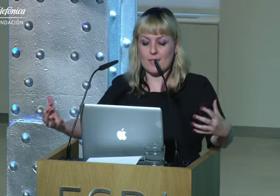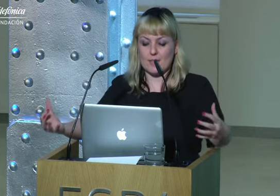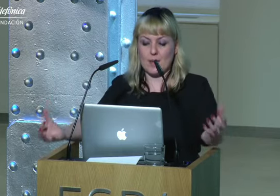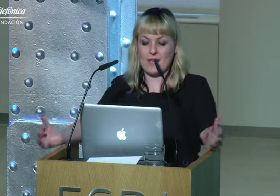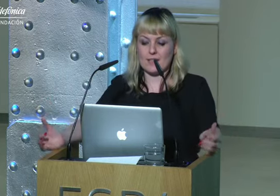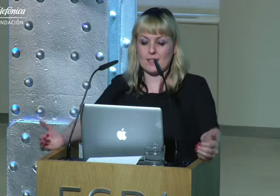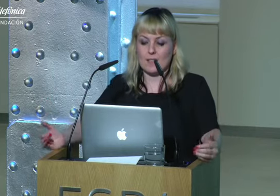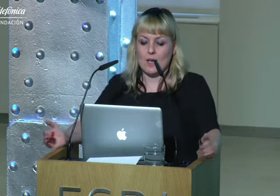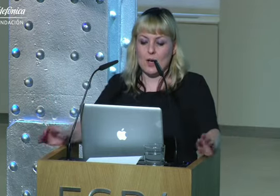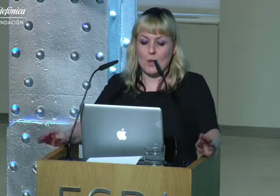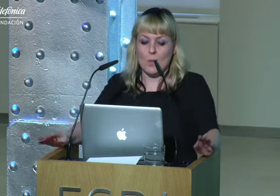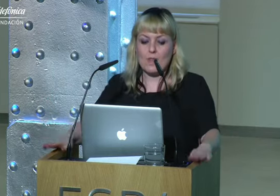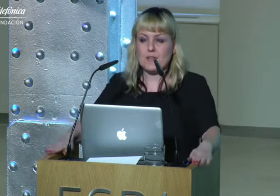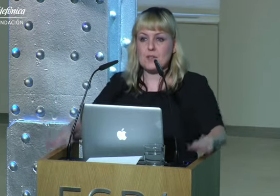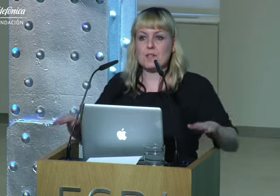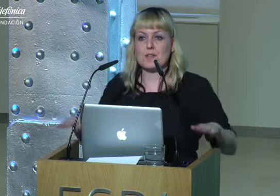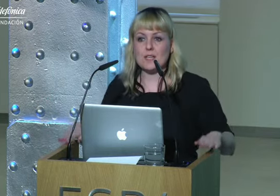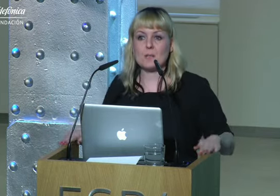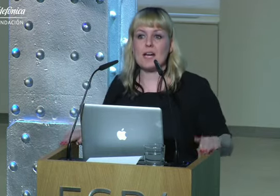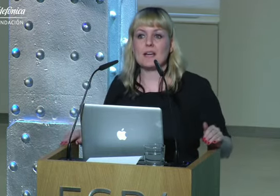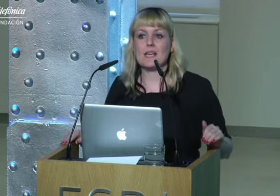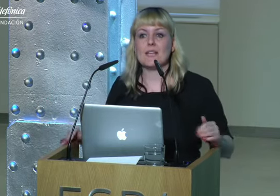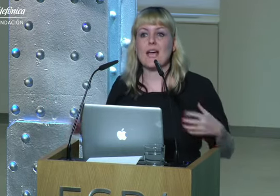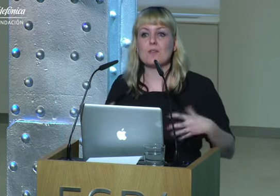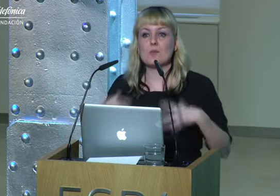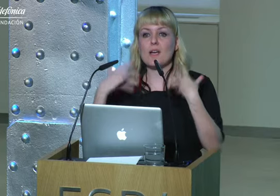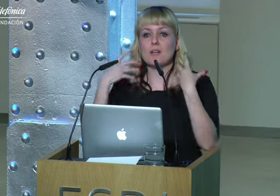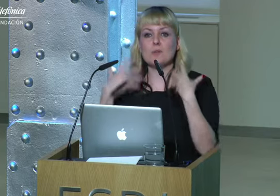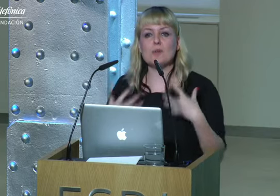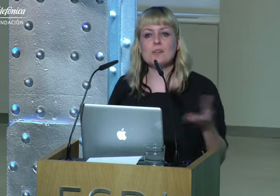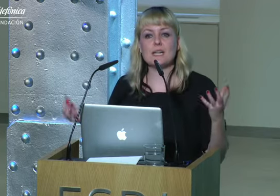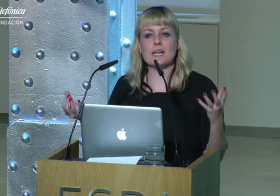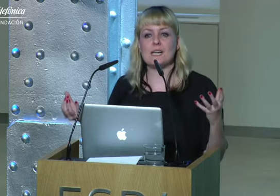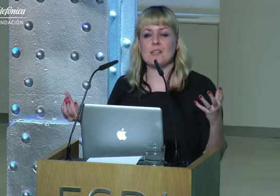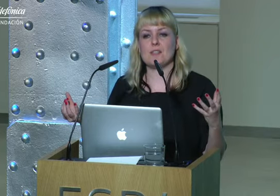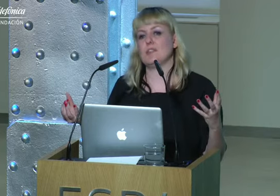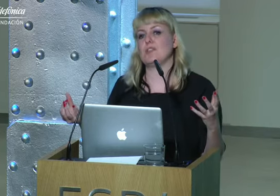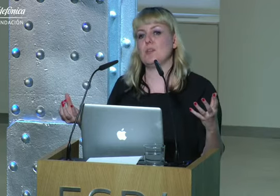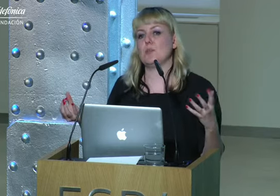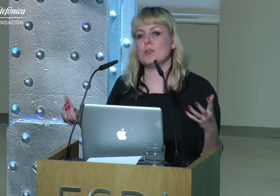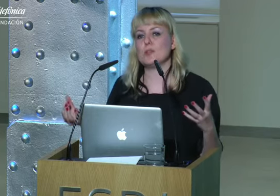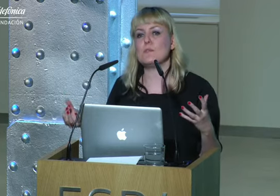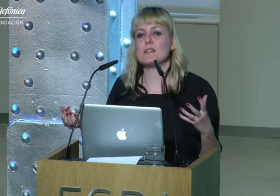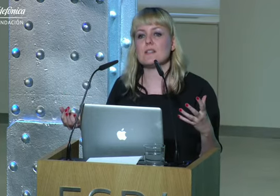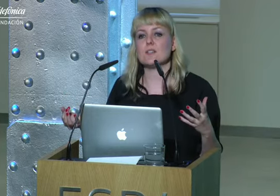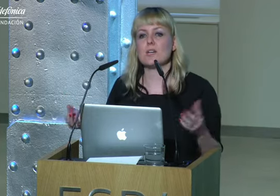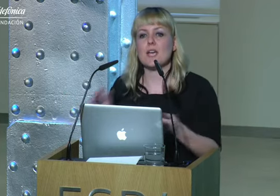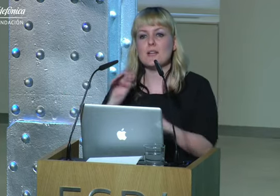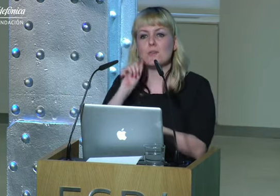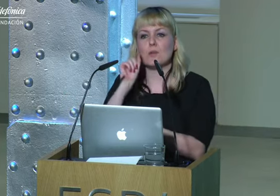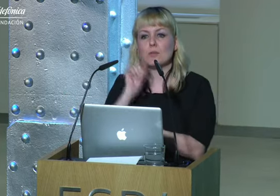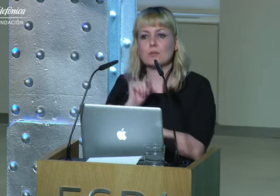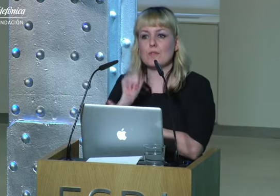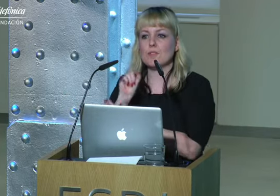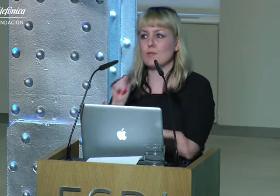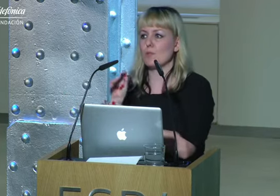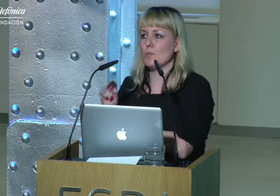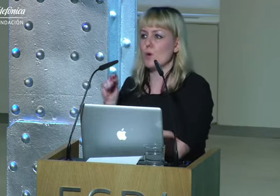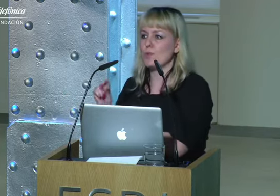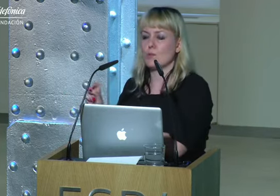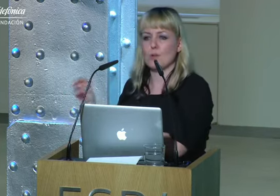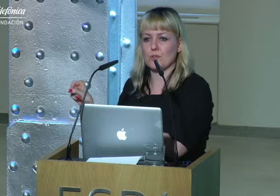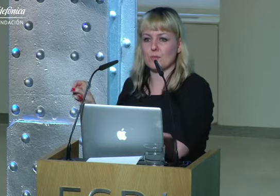this space, one of the things you need to think about is how do I communicate this important message in all of the